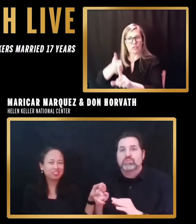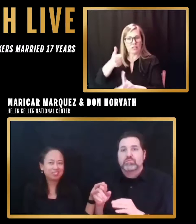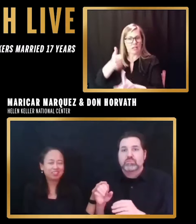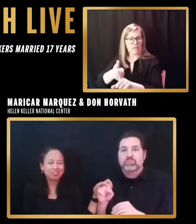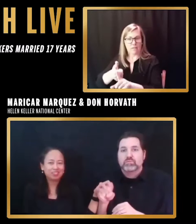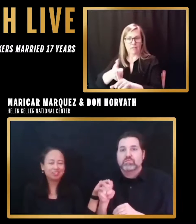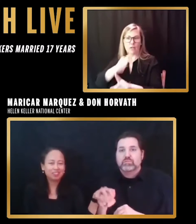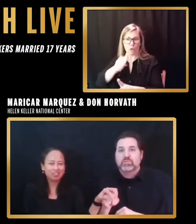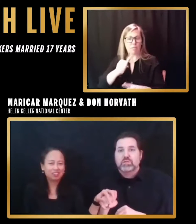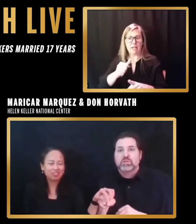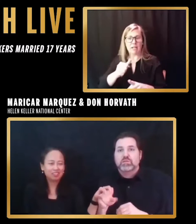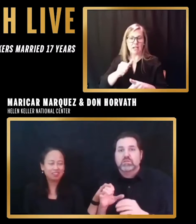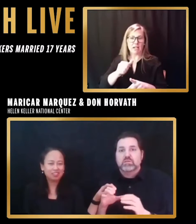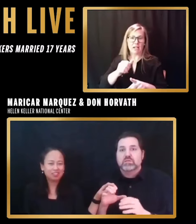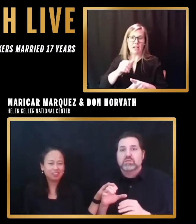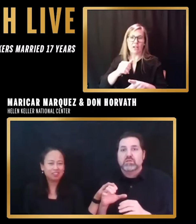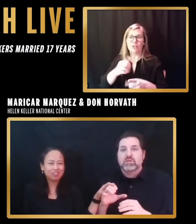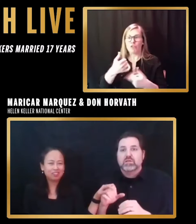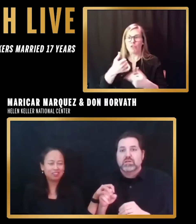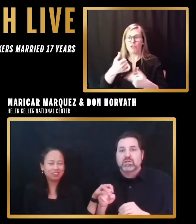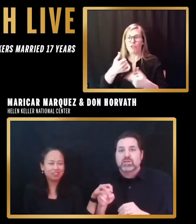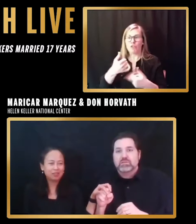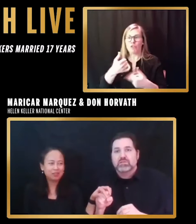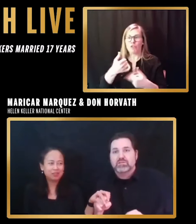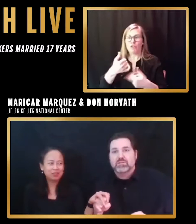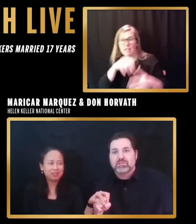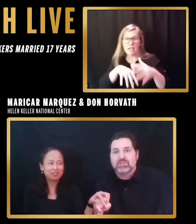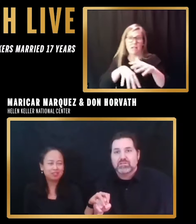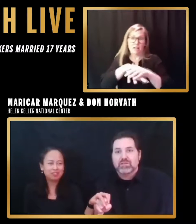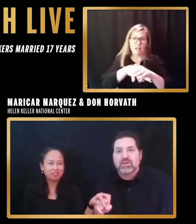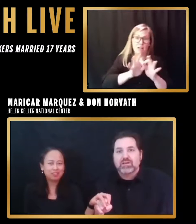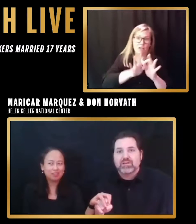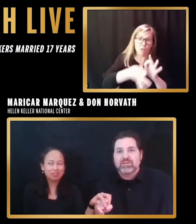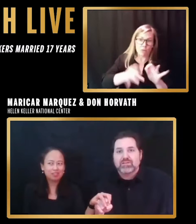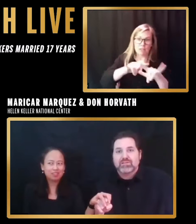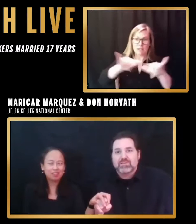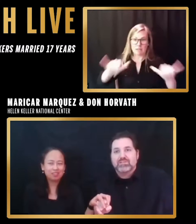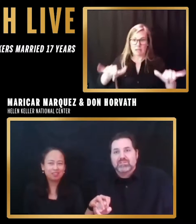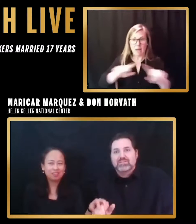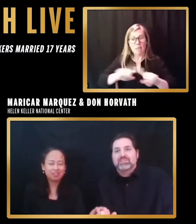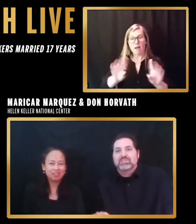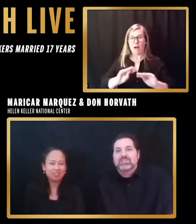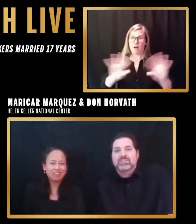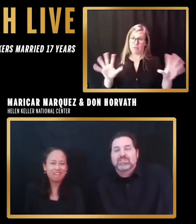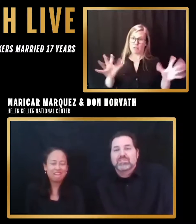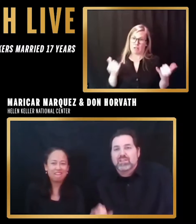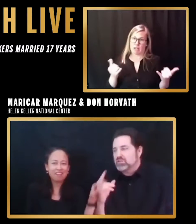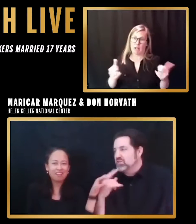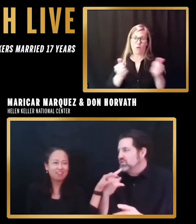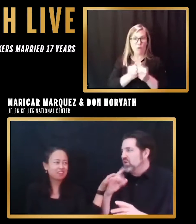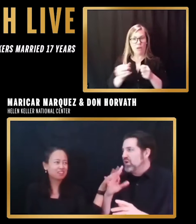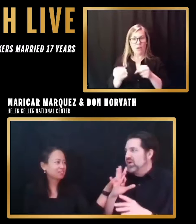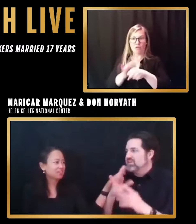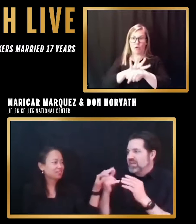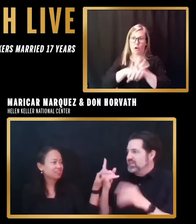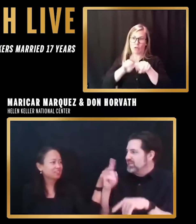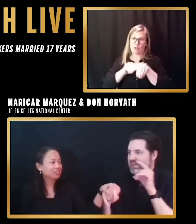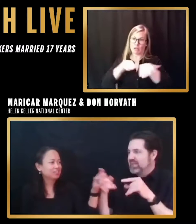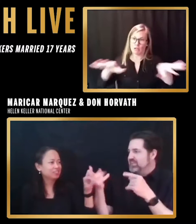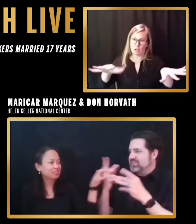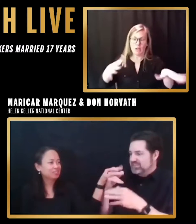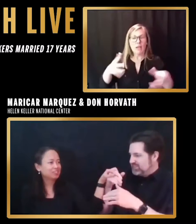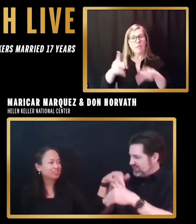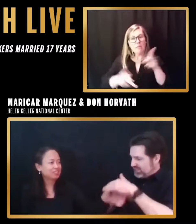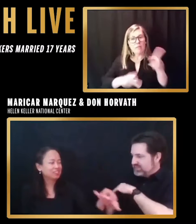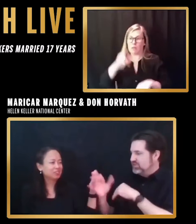do both at the same time. But obviously, given the current times we're in and not having people be able to come freely in and